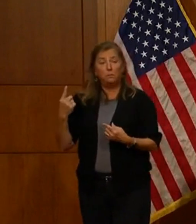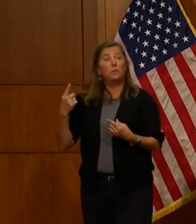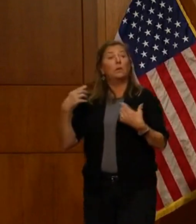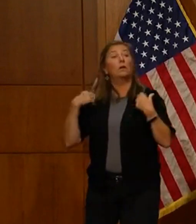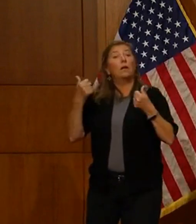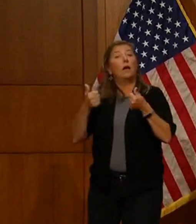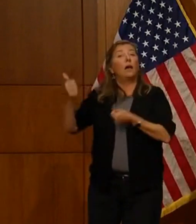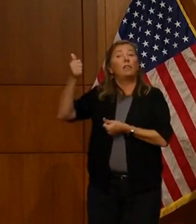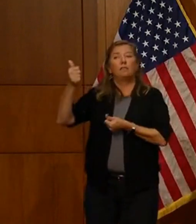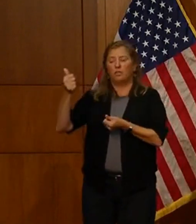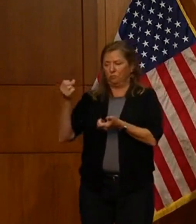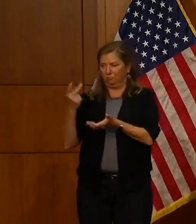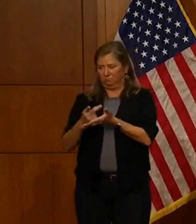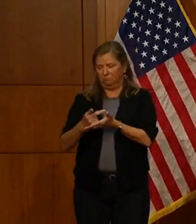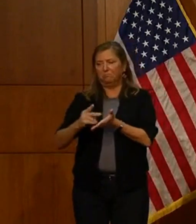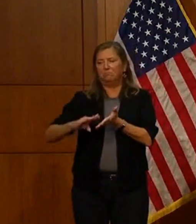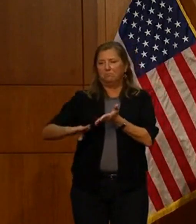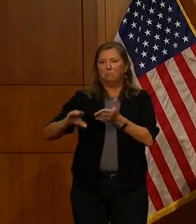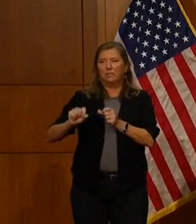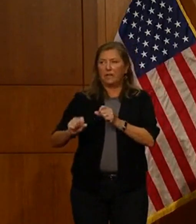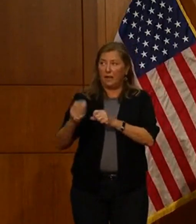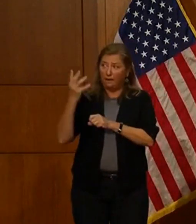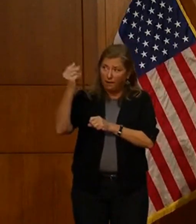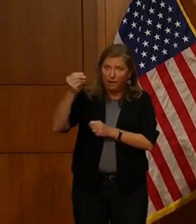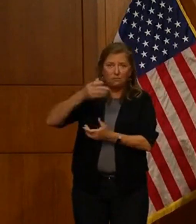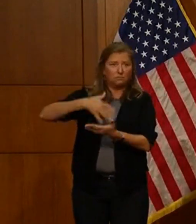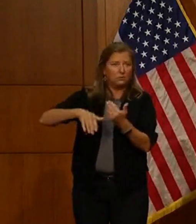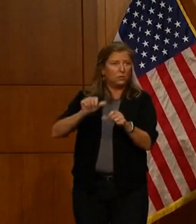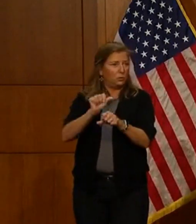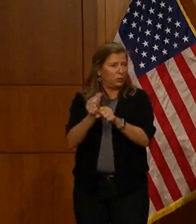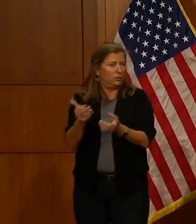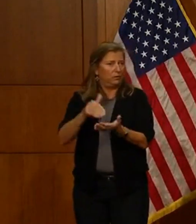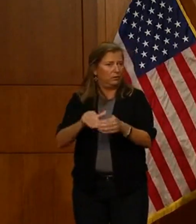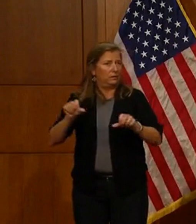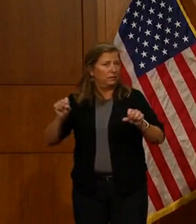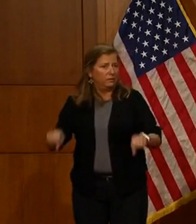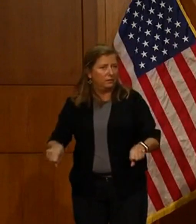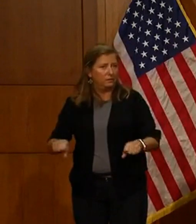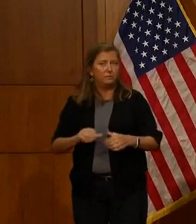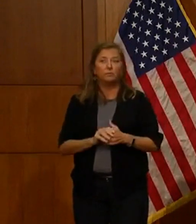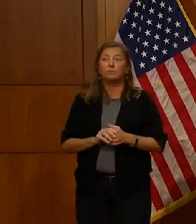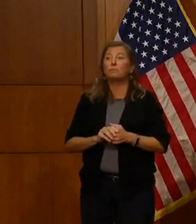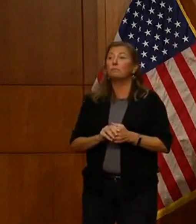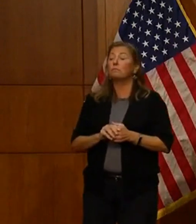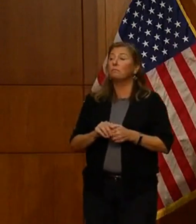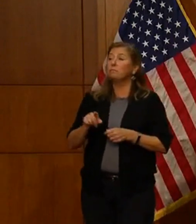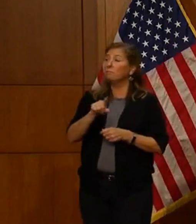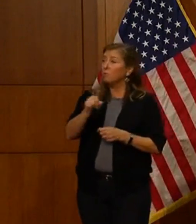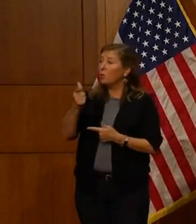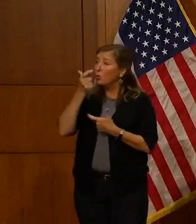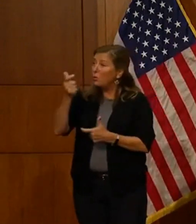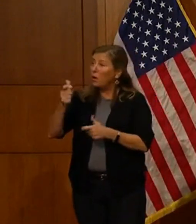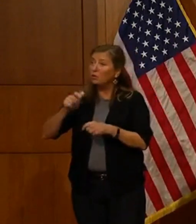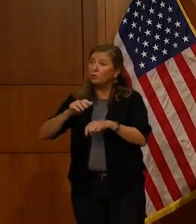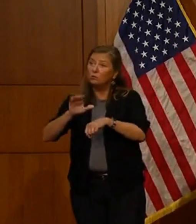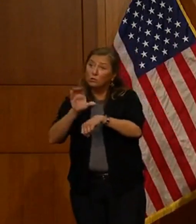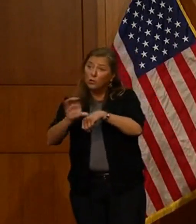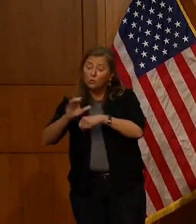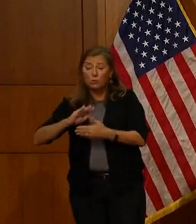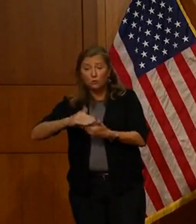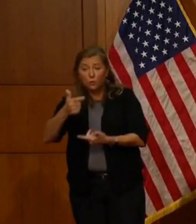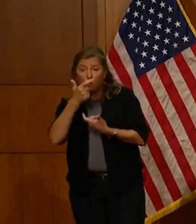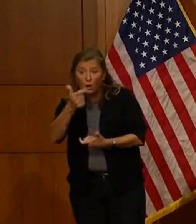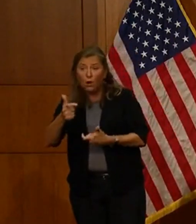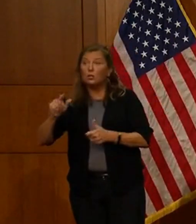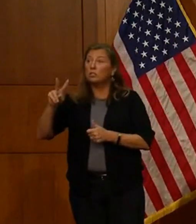health officials to leave isolation and go back to work. If you are watching online or on